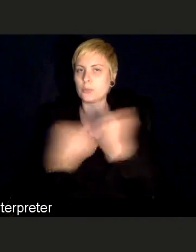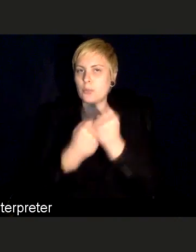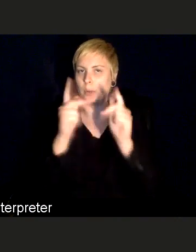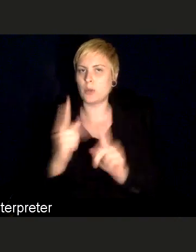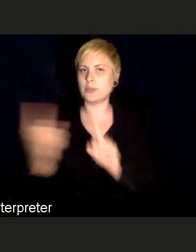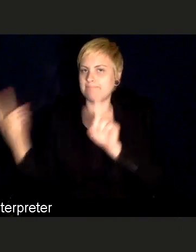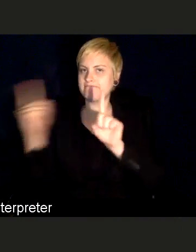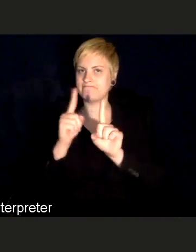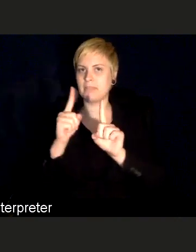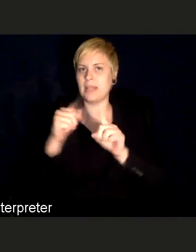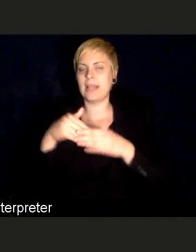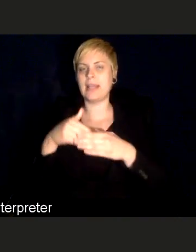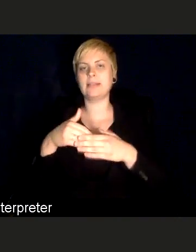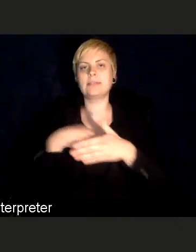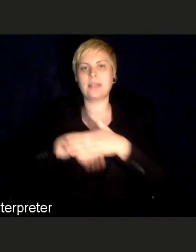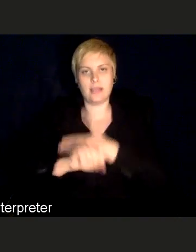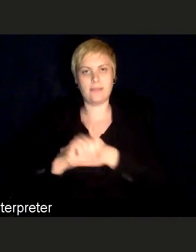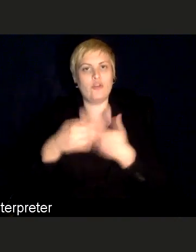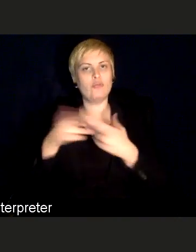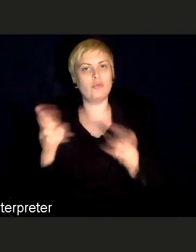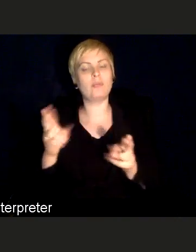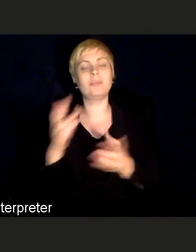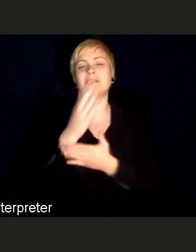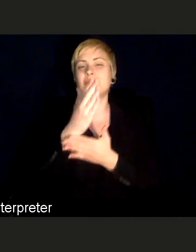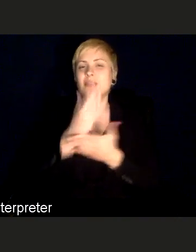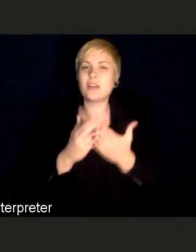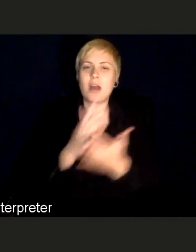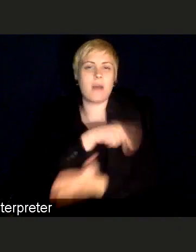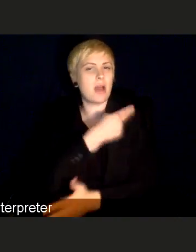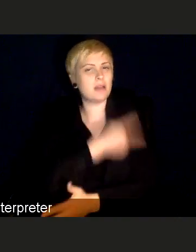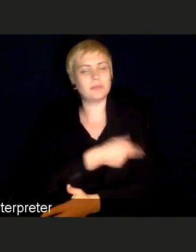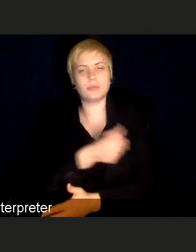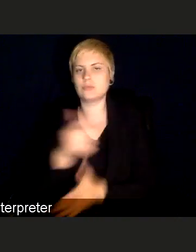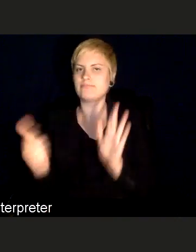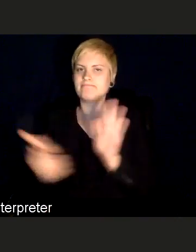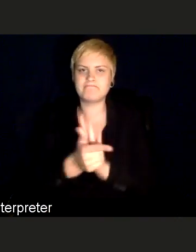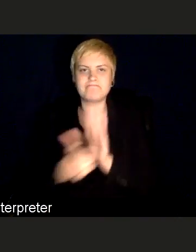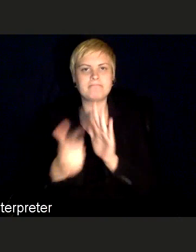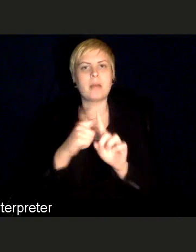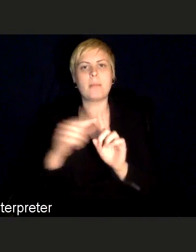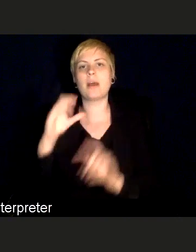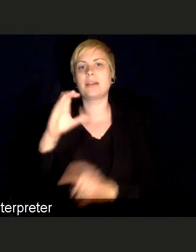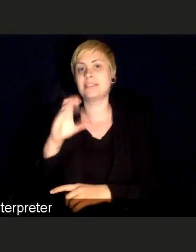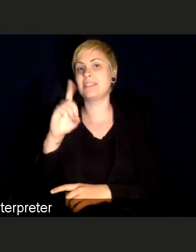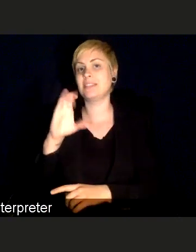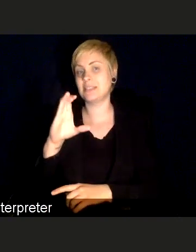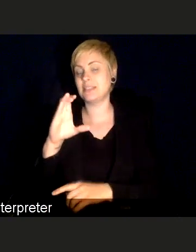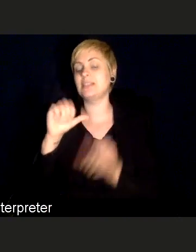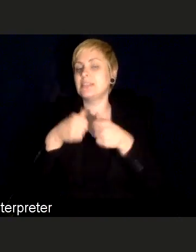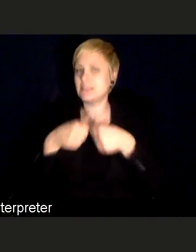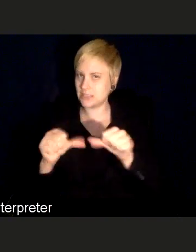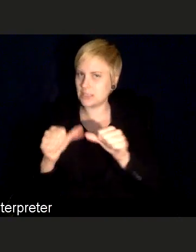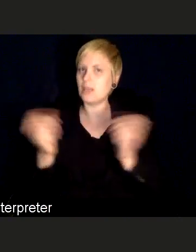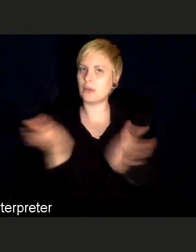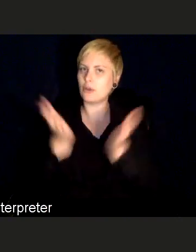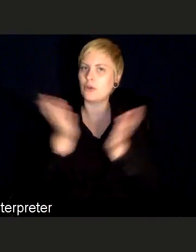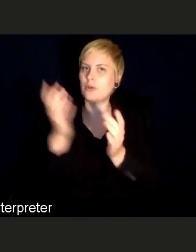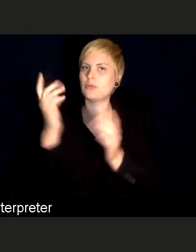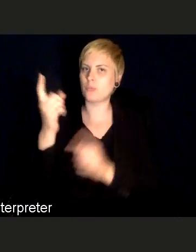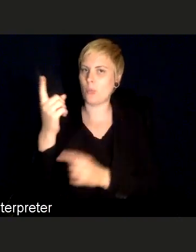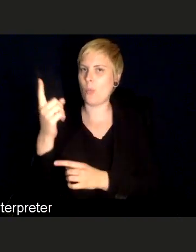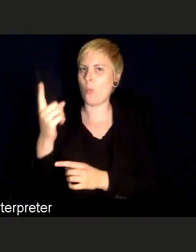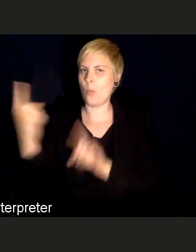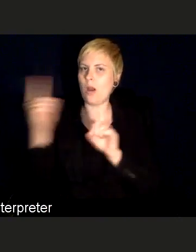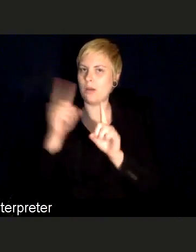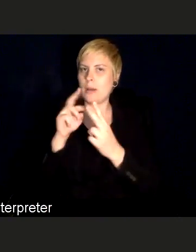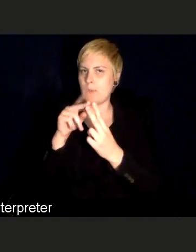room. I know that some facilities have not engaged in that, but the CDC still encourages that. So we will screen the